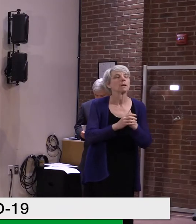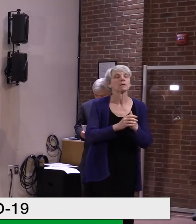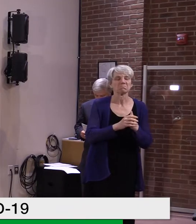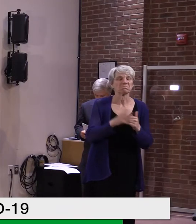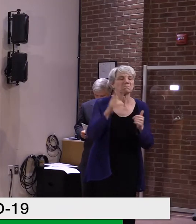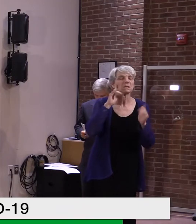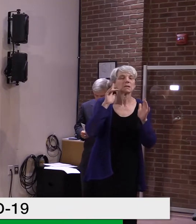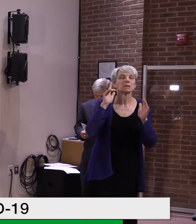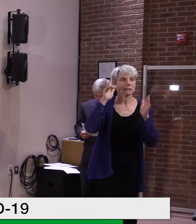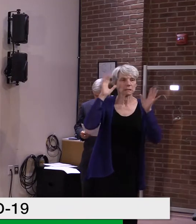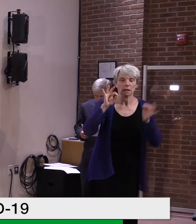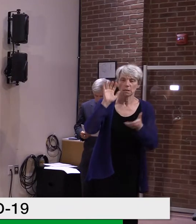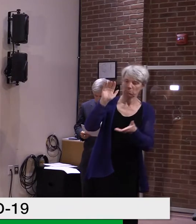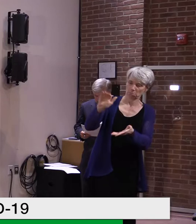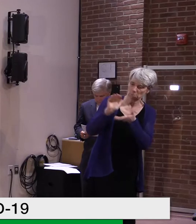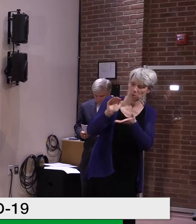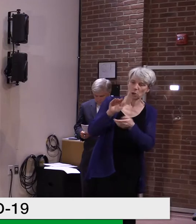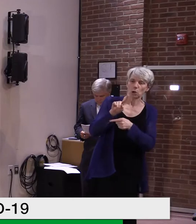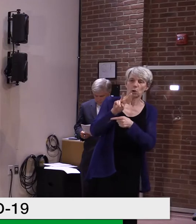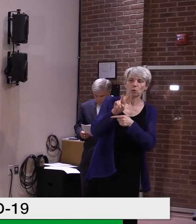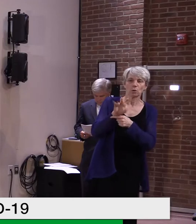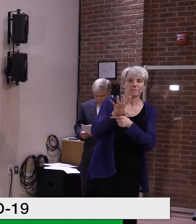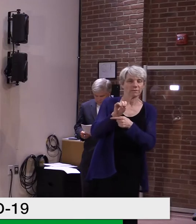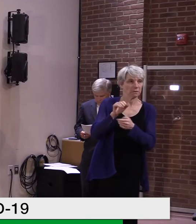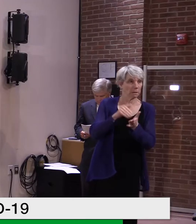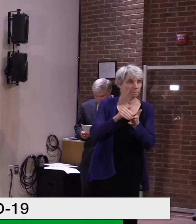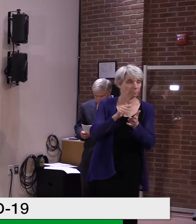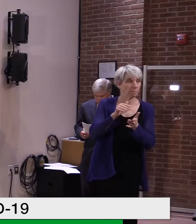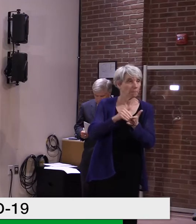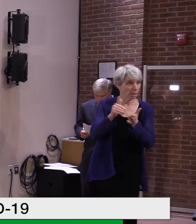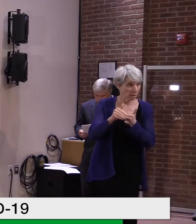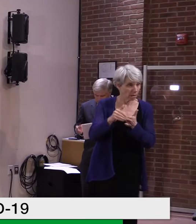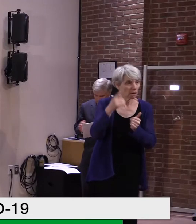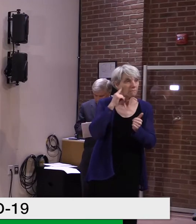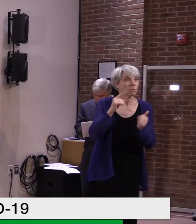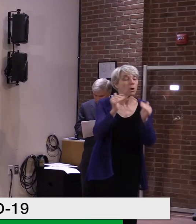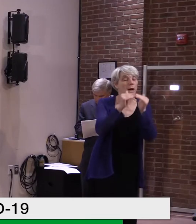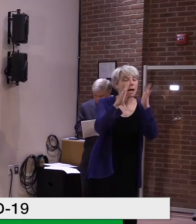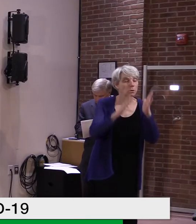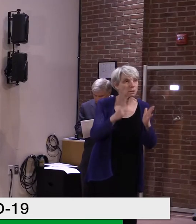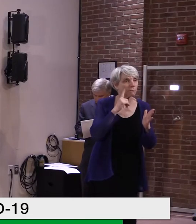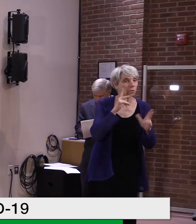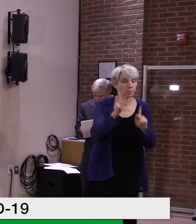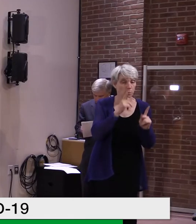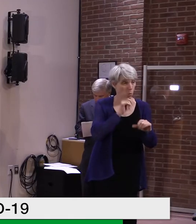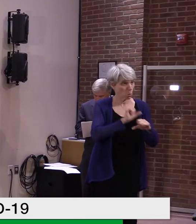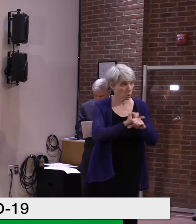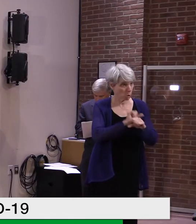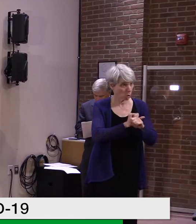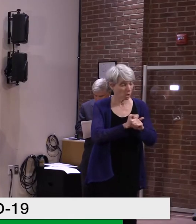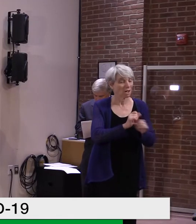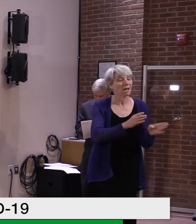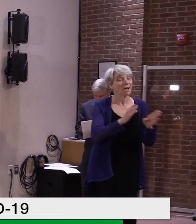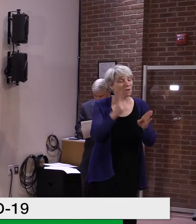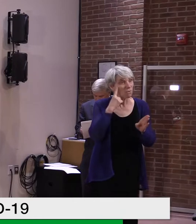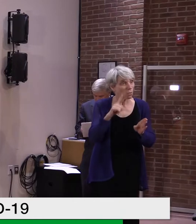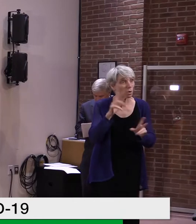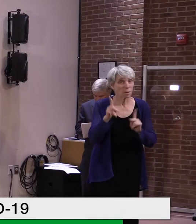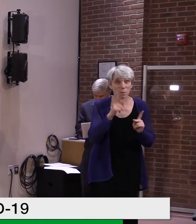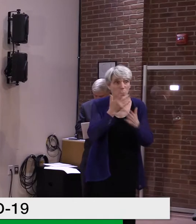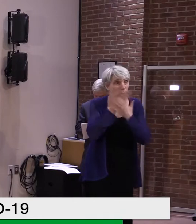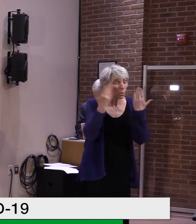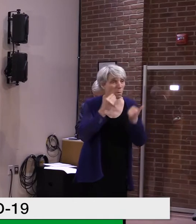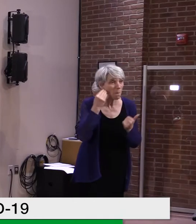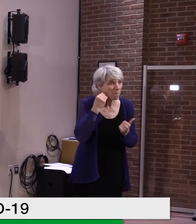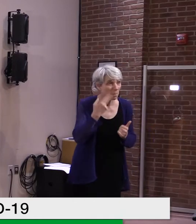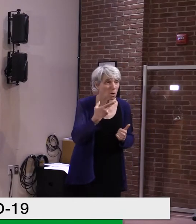towards housing for the workforce, housing for the homeless in particular, the